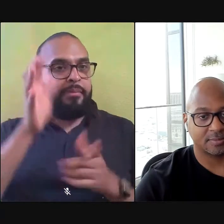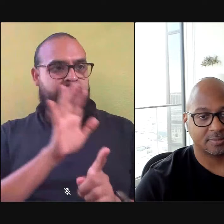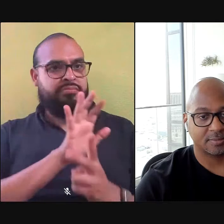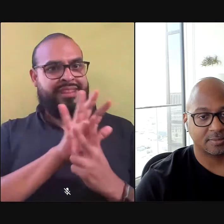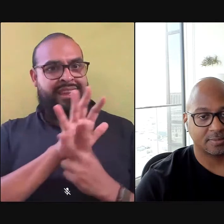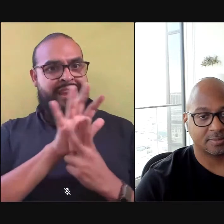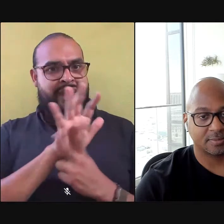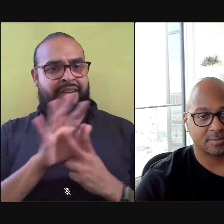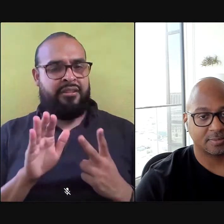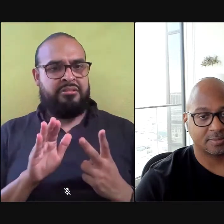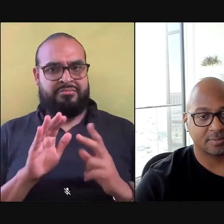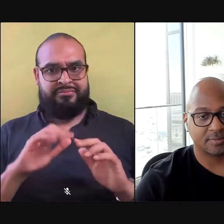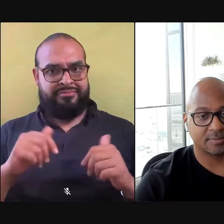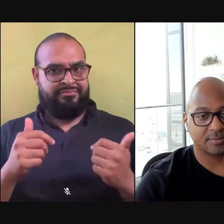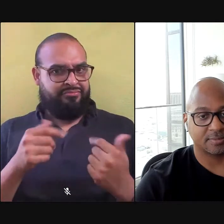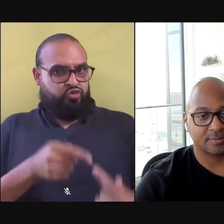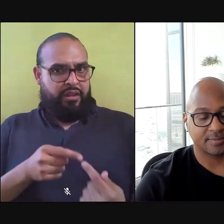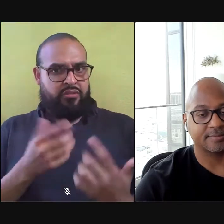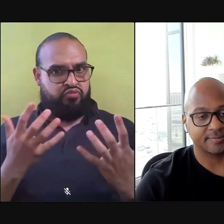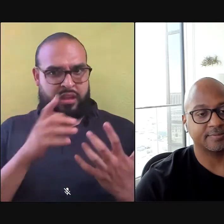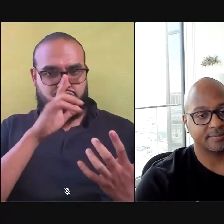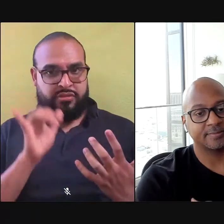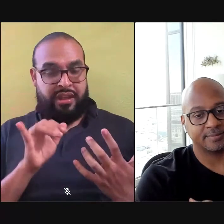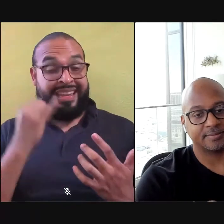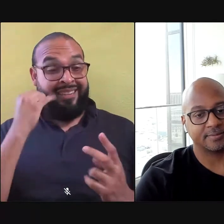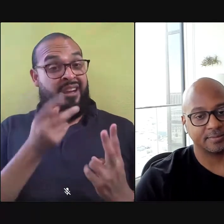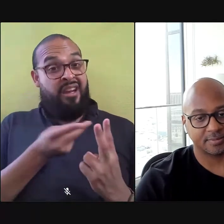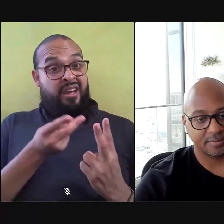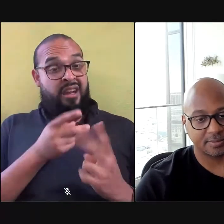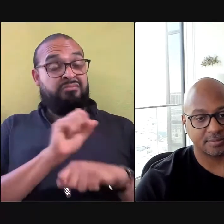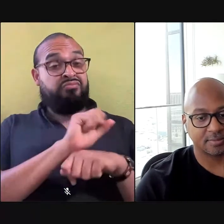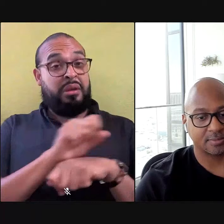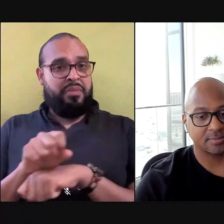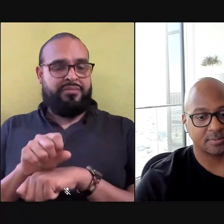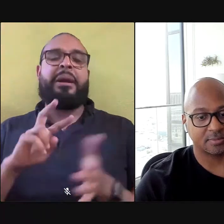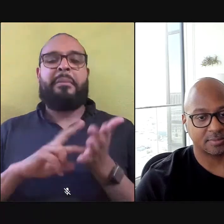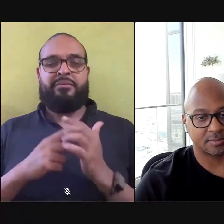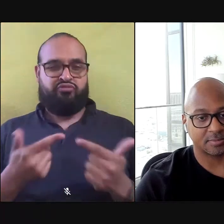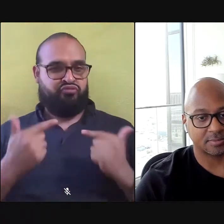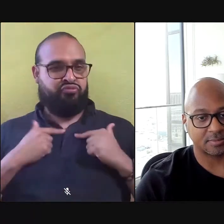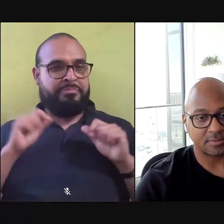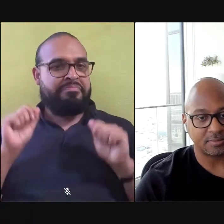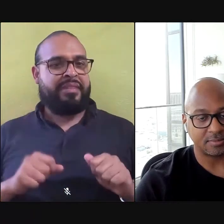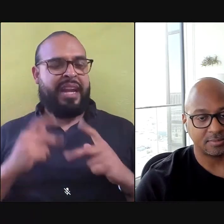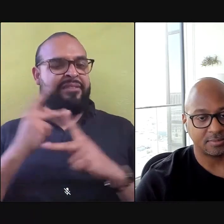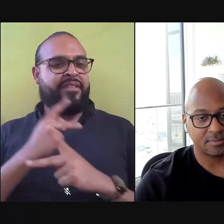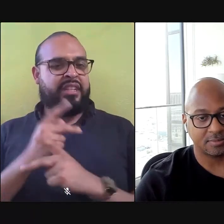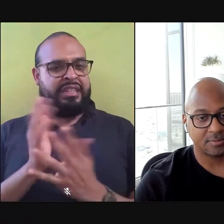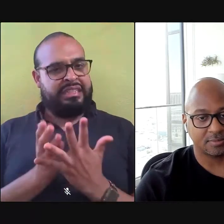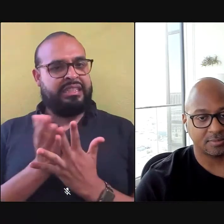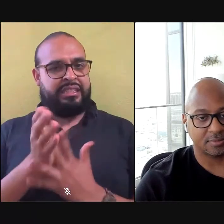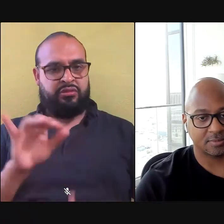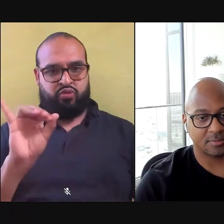what they did, I think I'll be able to figure this out also. Not immediately. And by the way, this doesn't mean that the challenges that we face